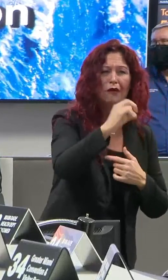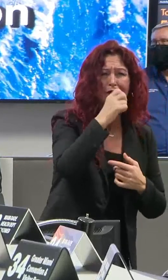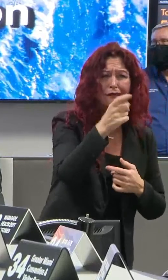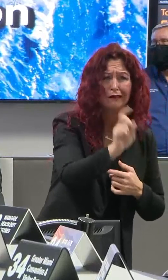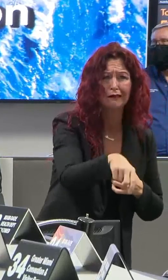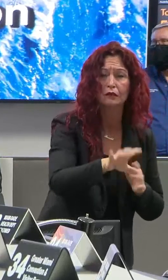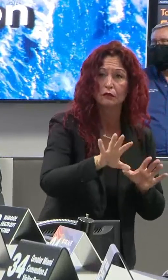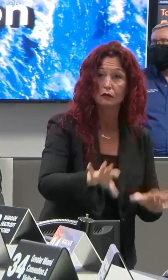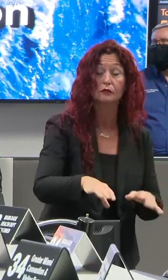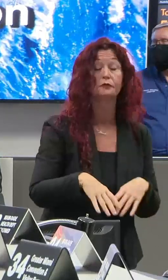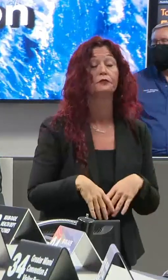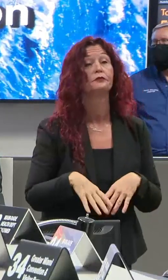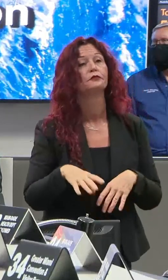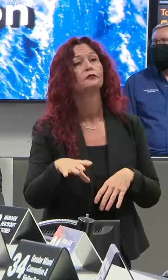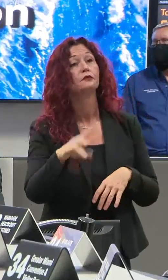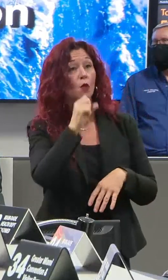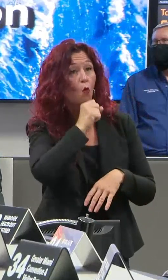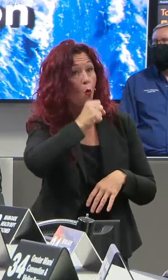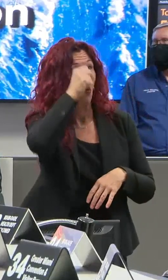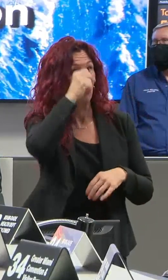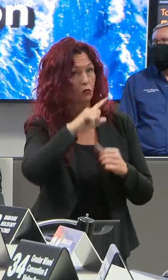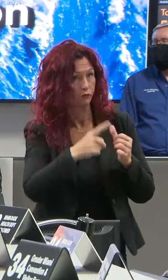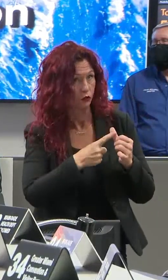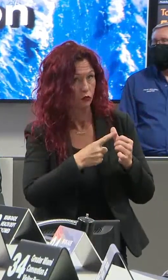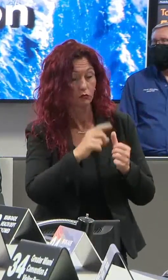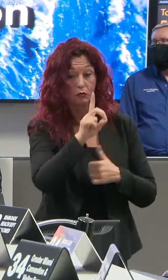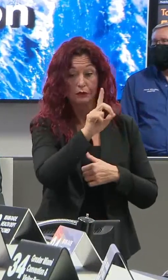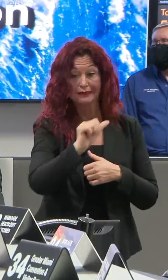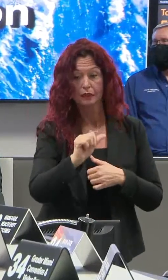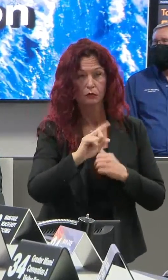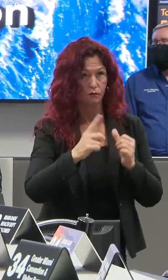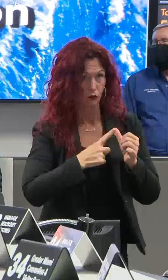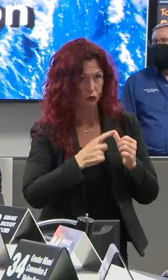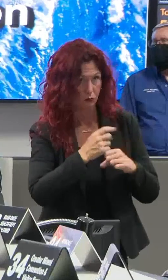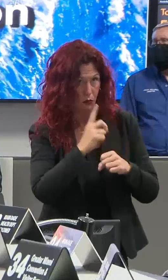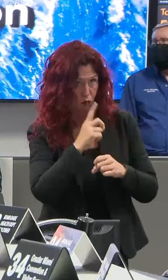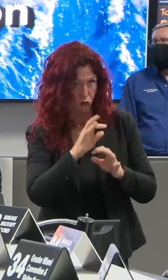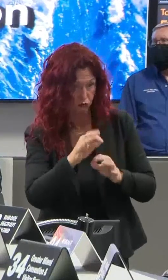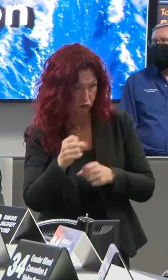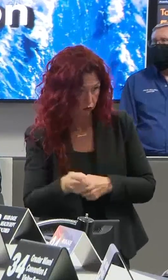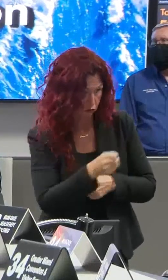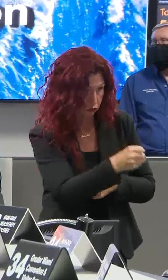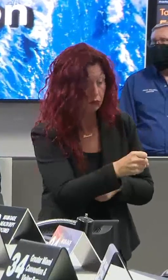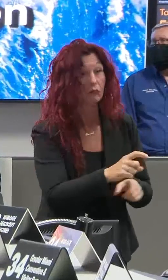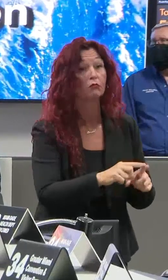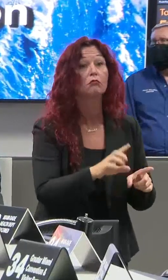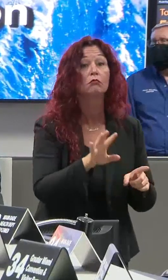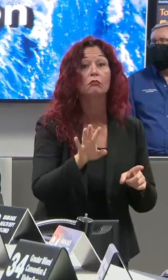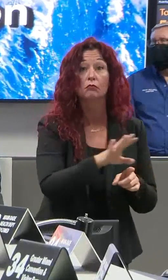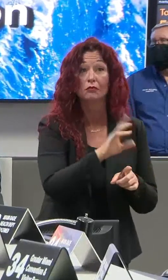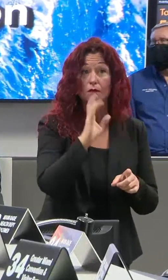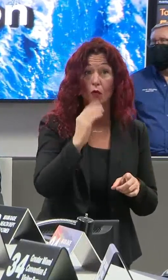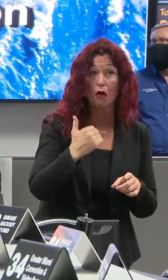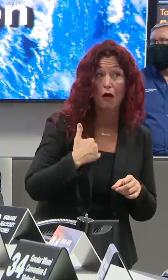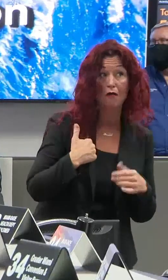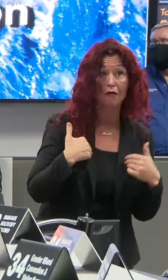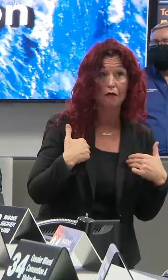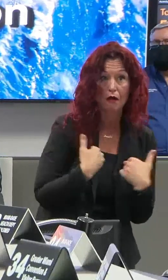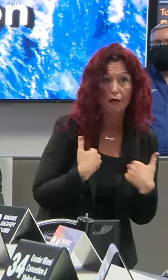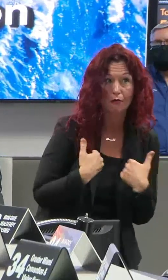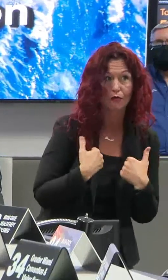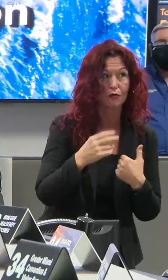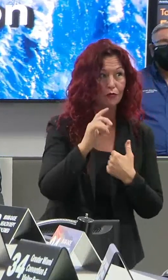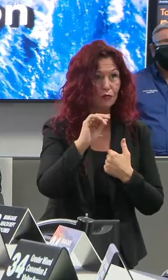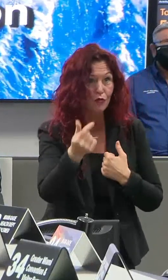kennel, pet food, and other necessary pet items. You can check the Ready Miami-Dade app to see which centers are